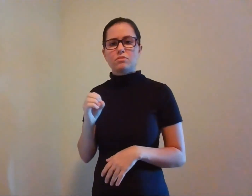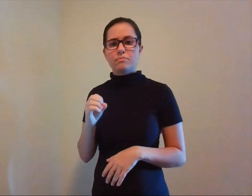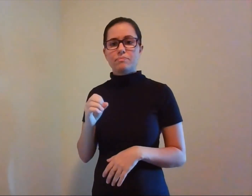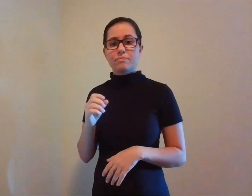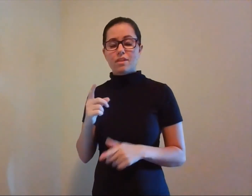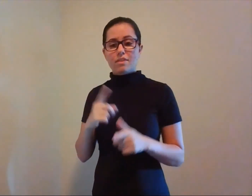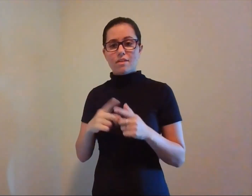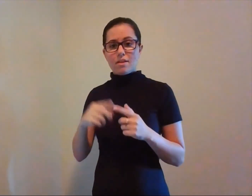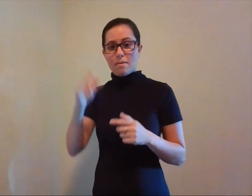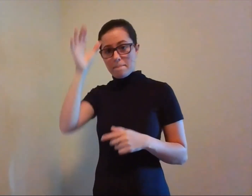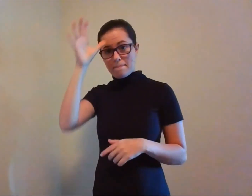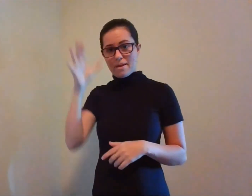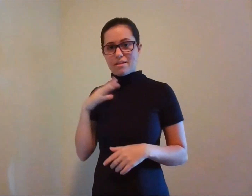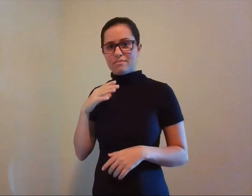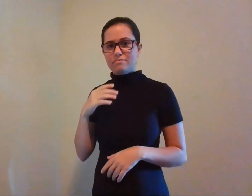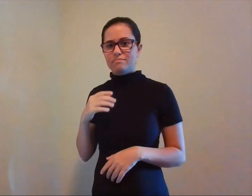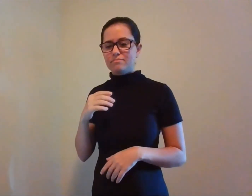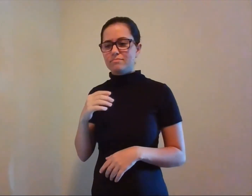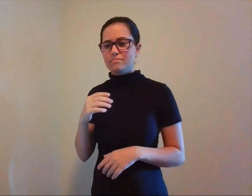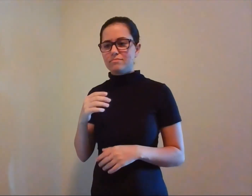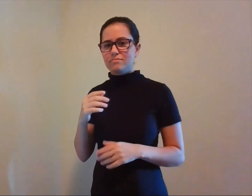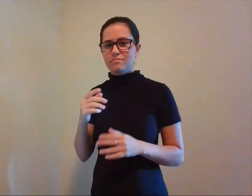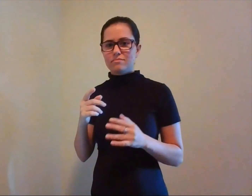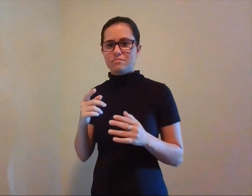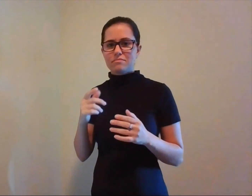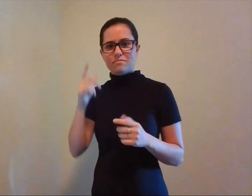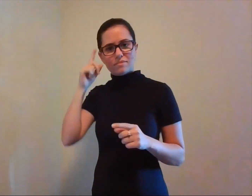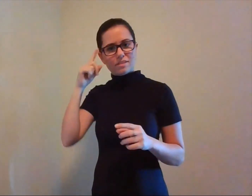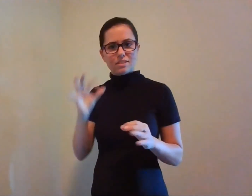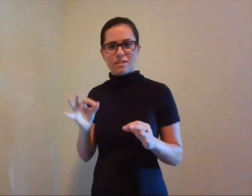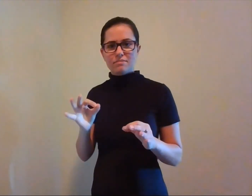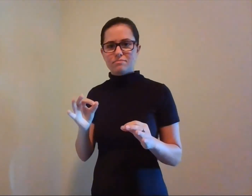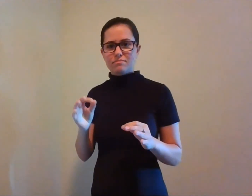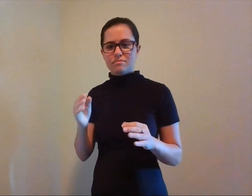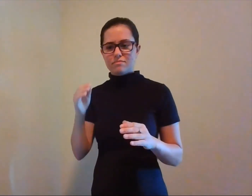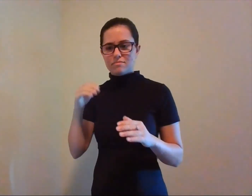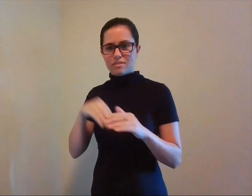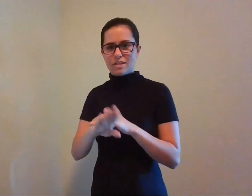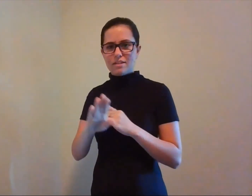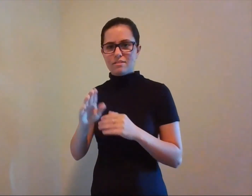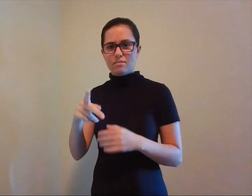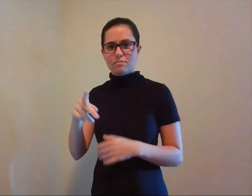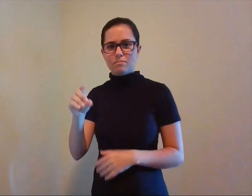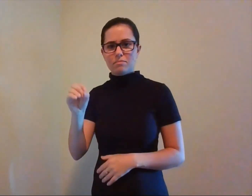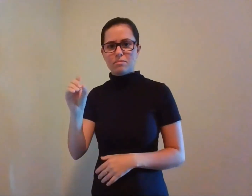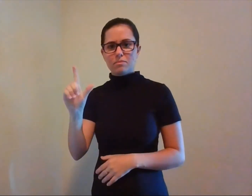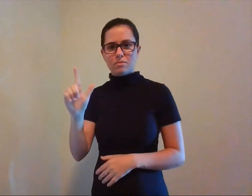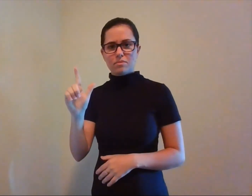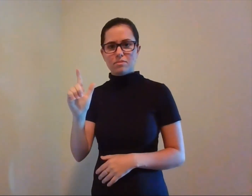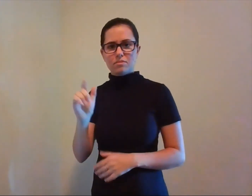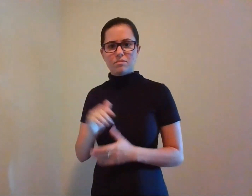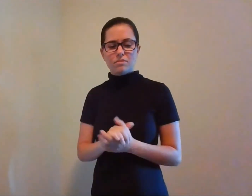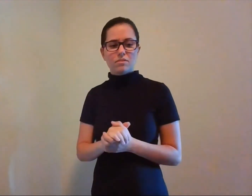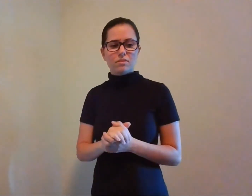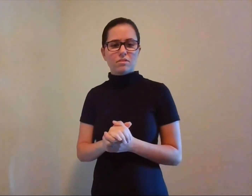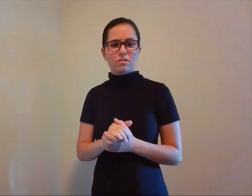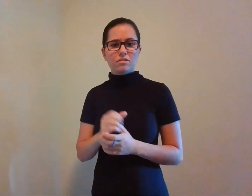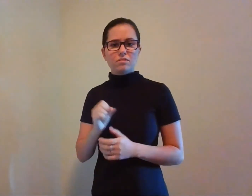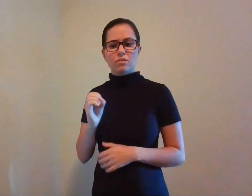the radioactivity warning or something like that. And I was like, that's the guy. Who that crap? That guy's in everything. It's one of those guys,